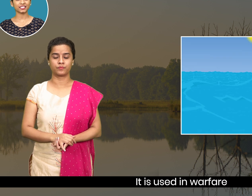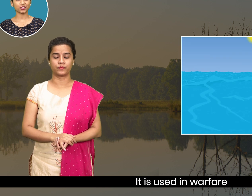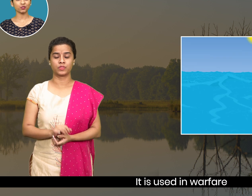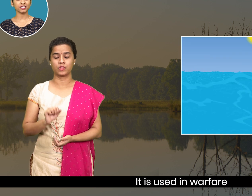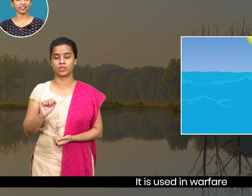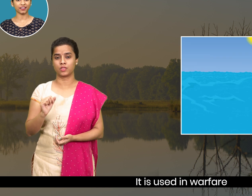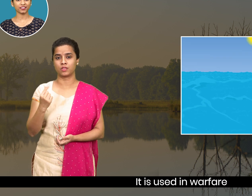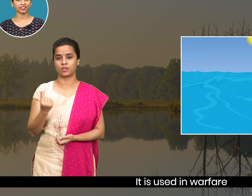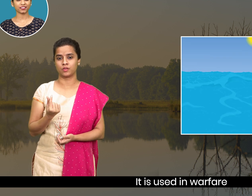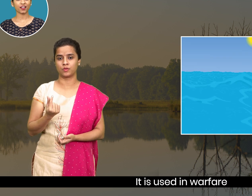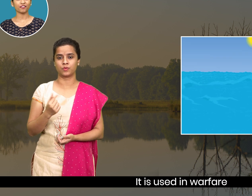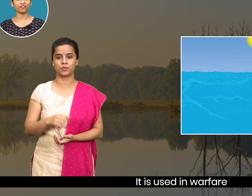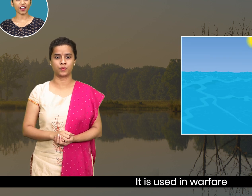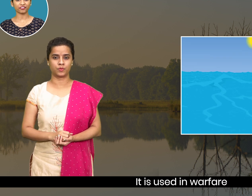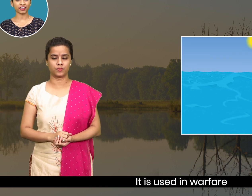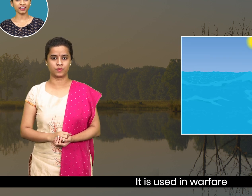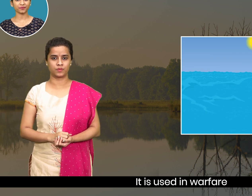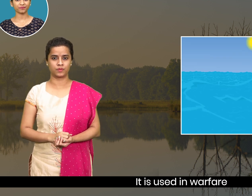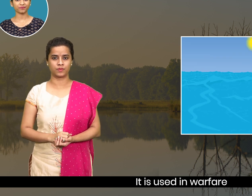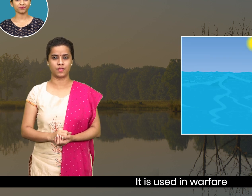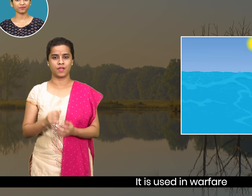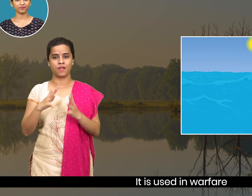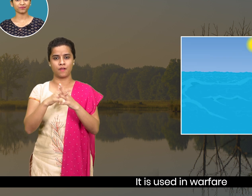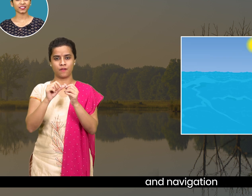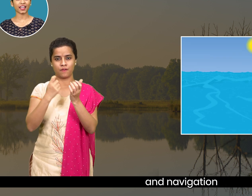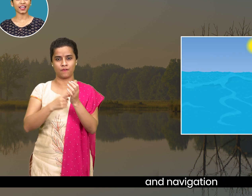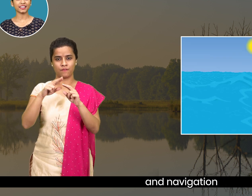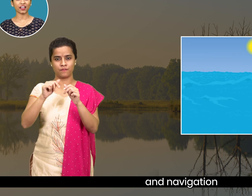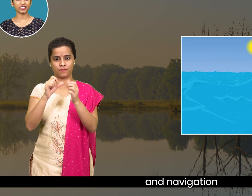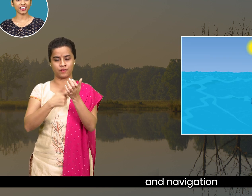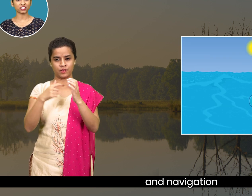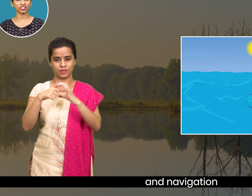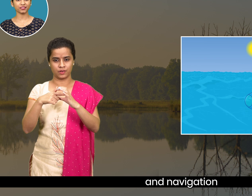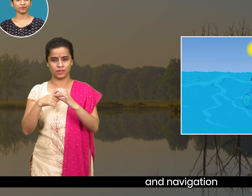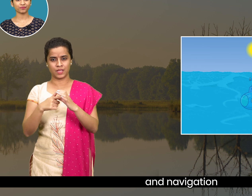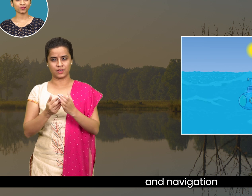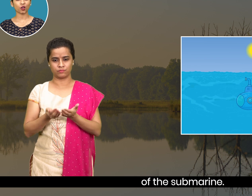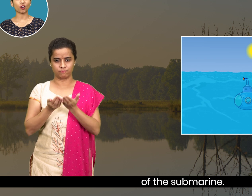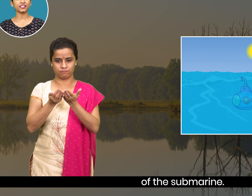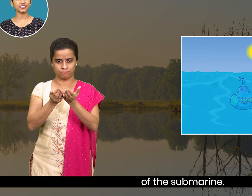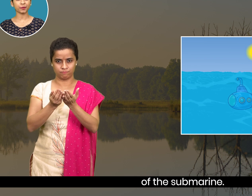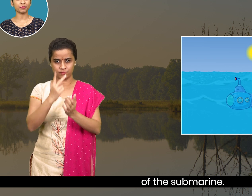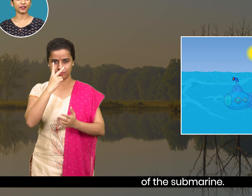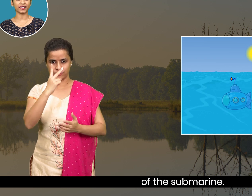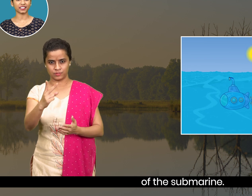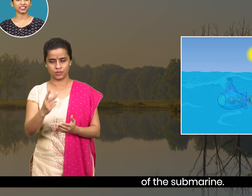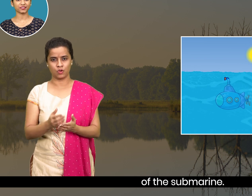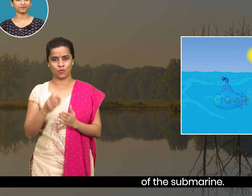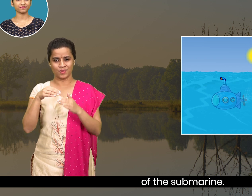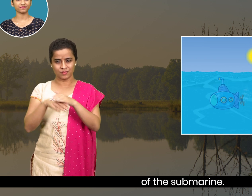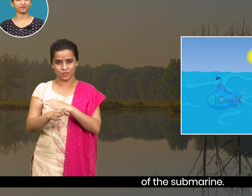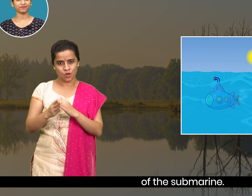It is used in warfare and navigation of the submarine.